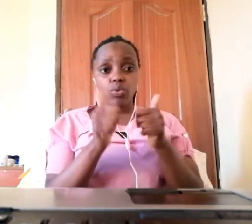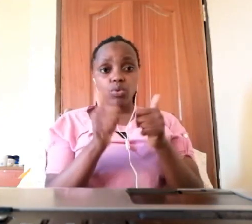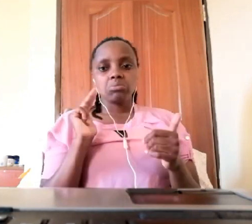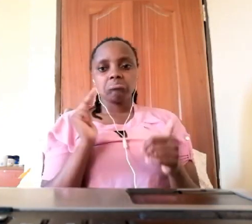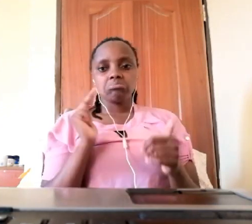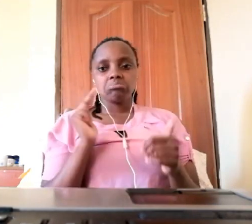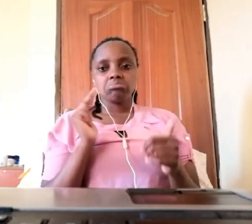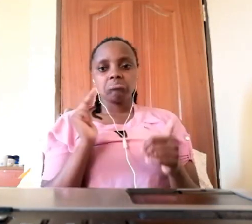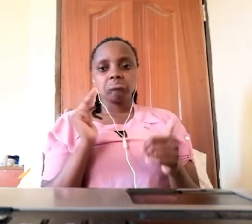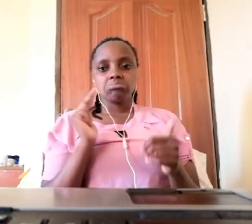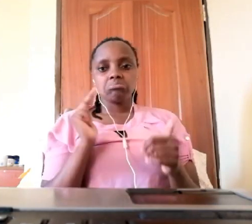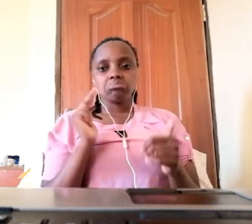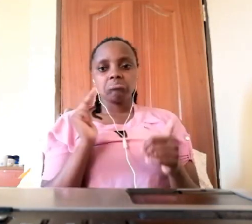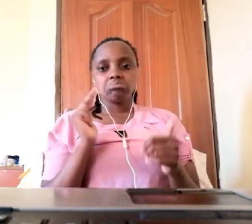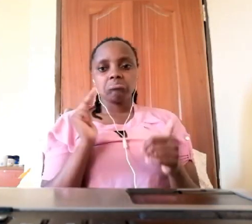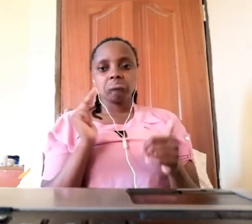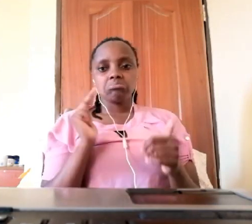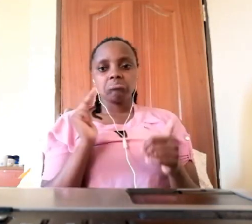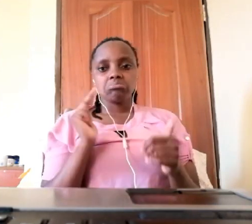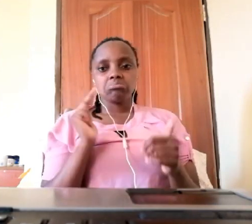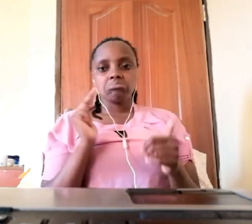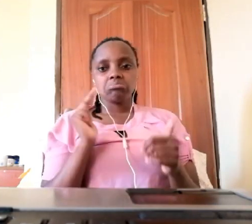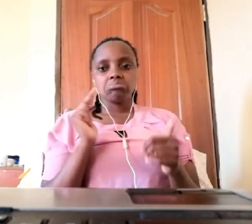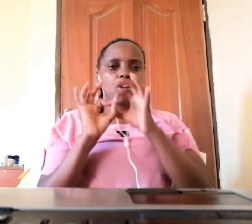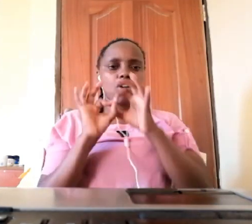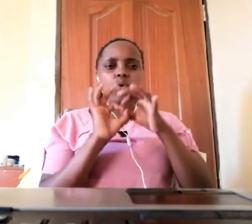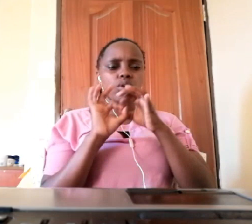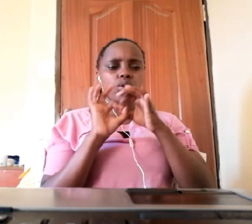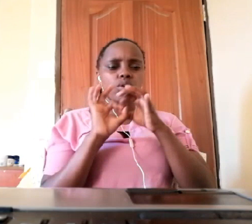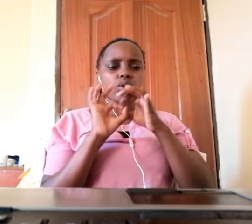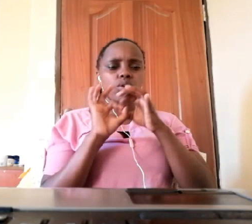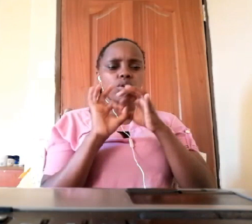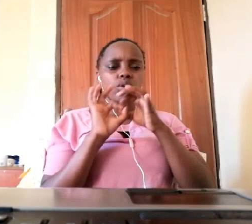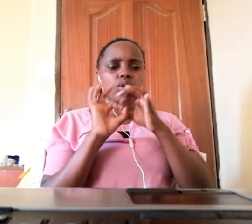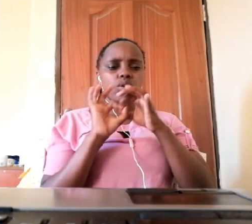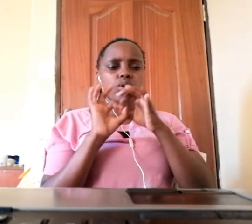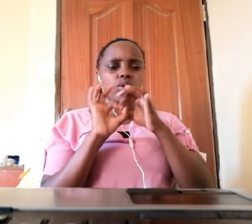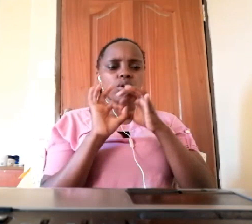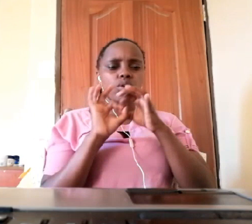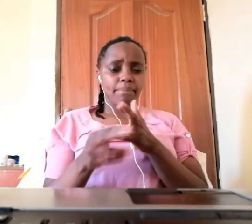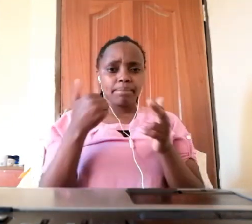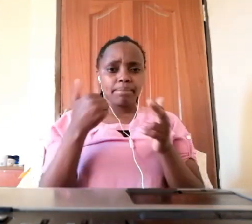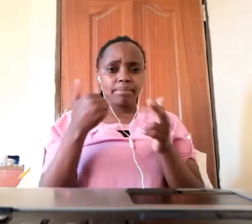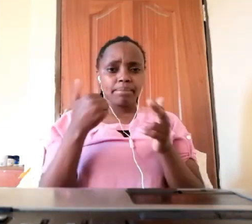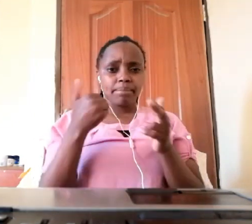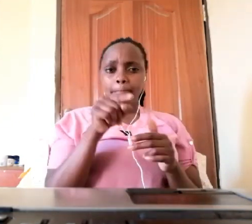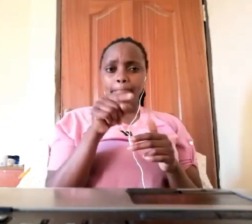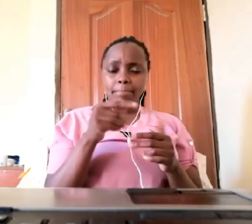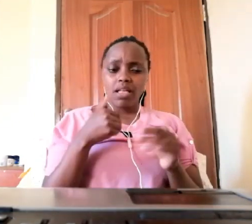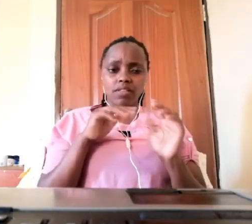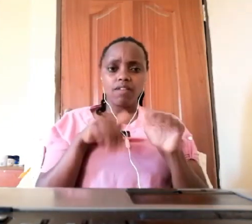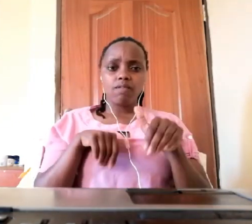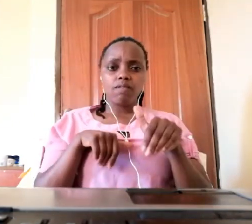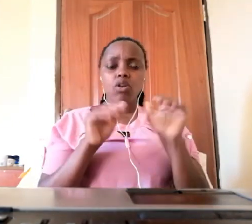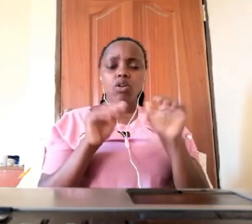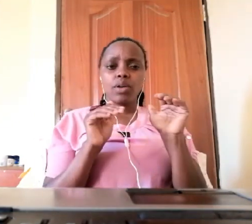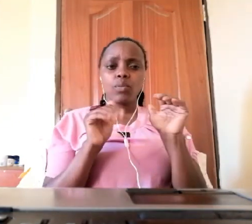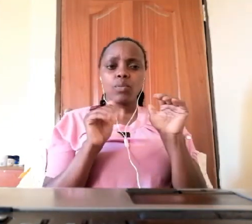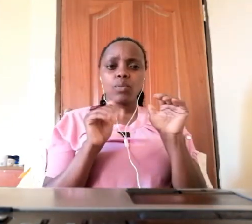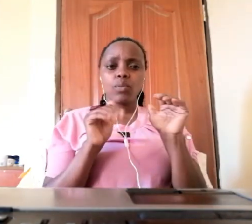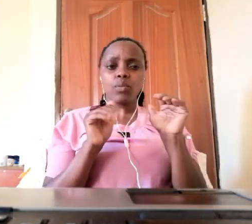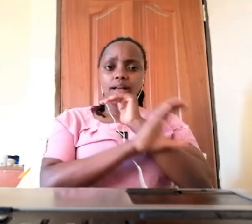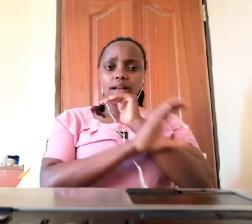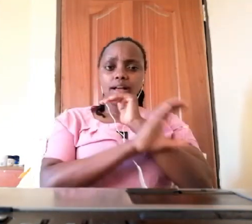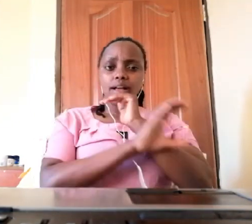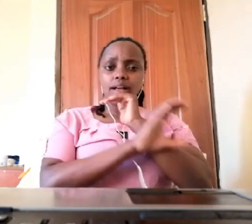the panelists. And then there is the coordination of reporting. Is it just the committee following up with countries? Can this be